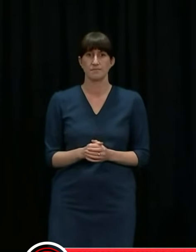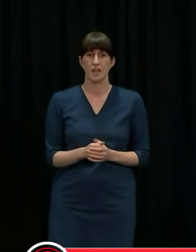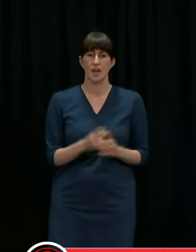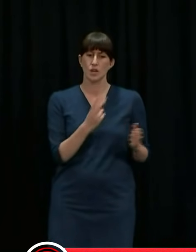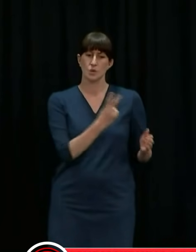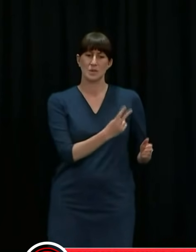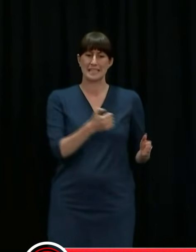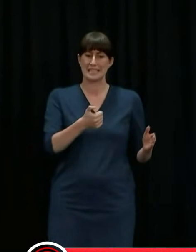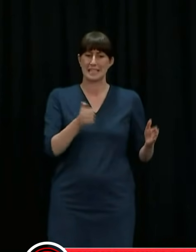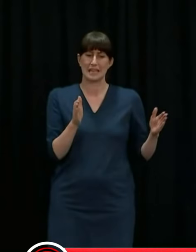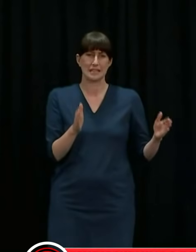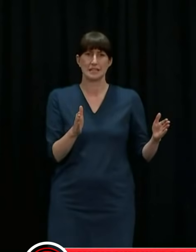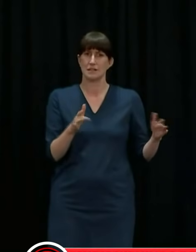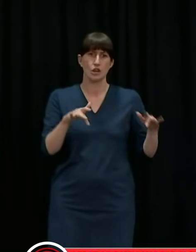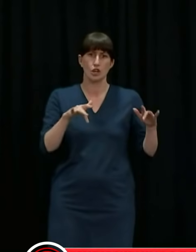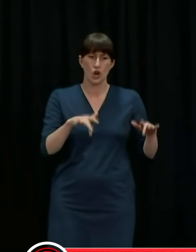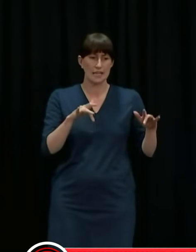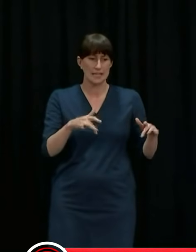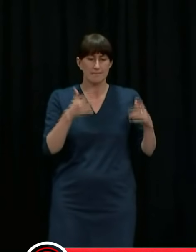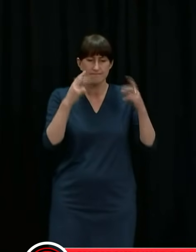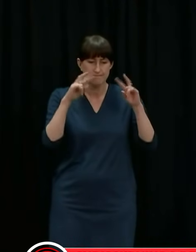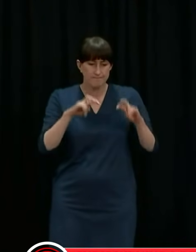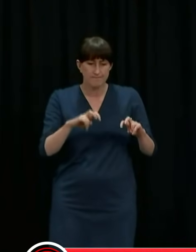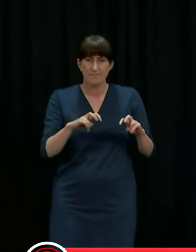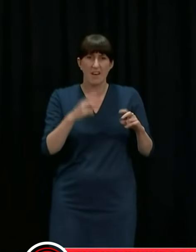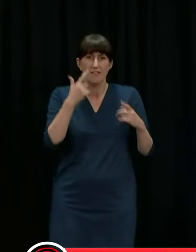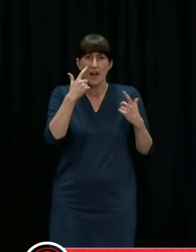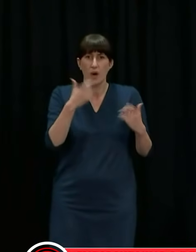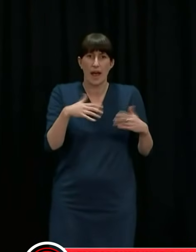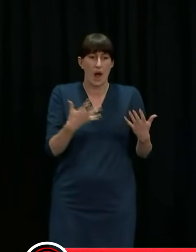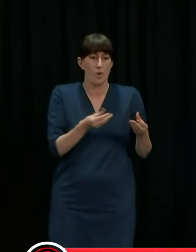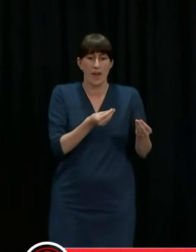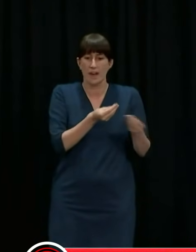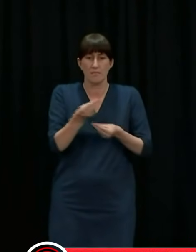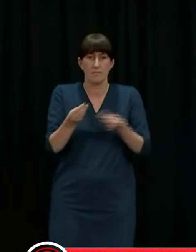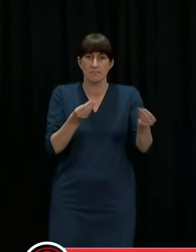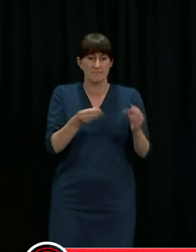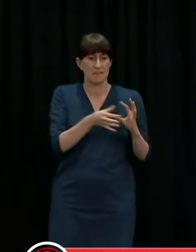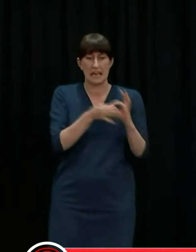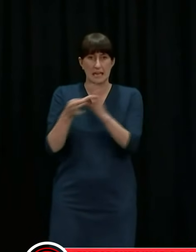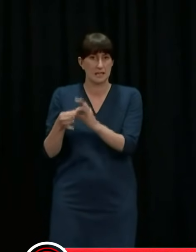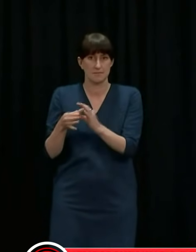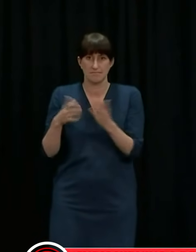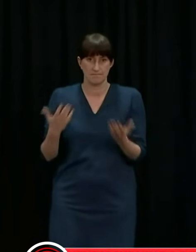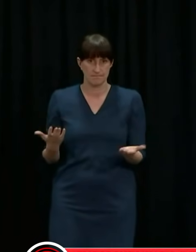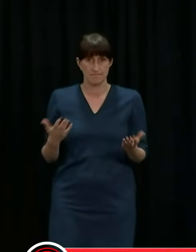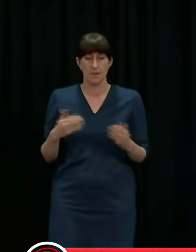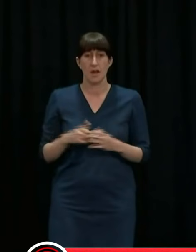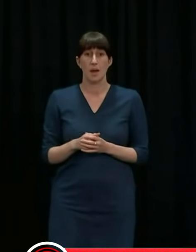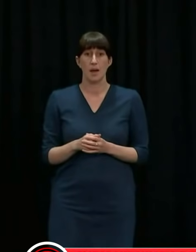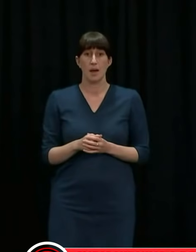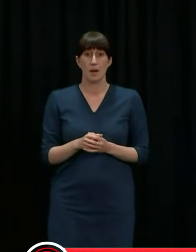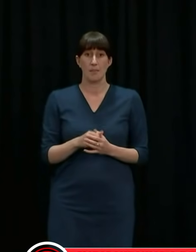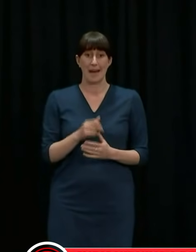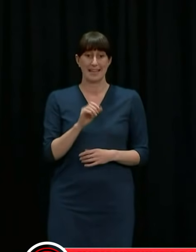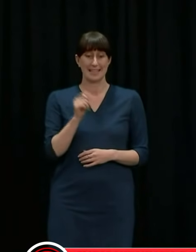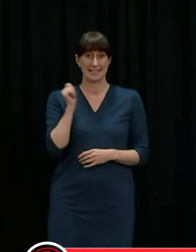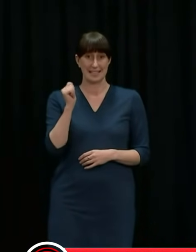case, but interviews on many of these are still to start. And of yesterday's 43 cases, 10